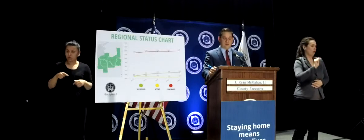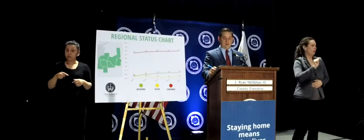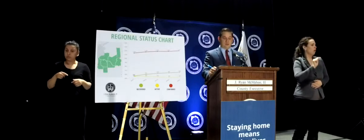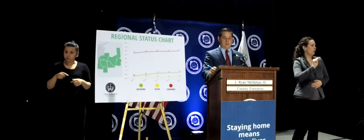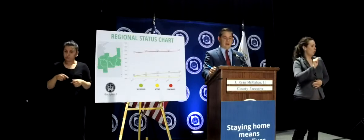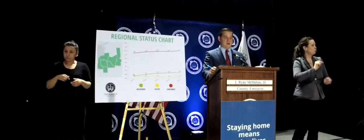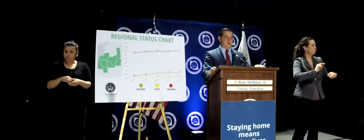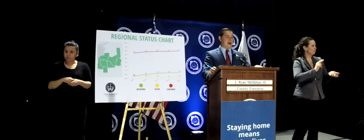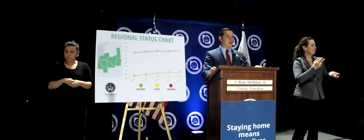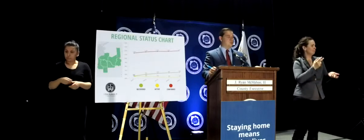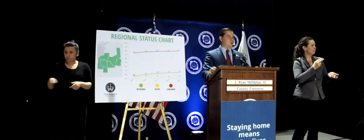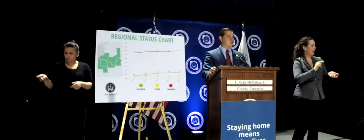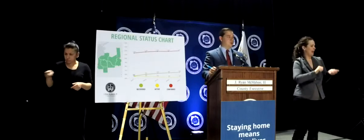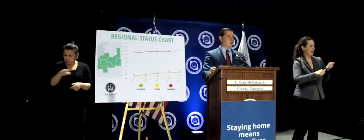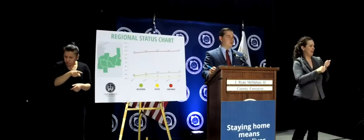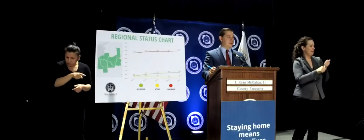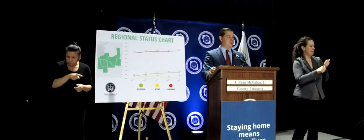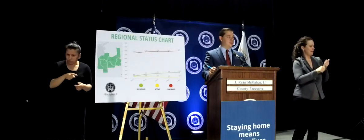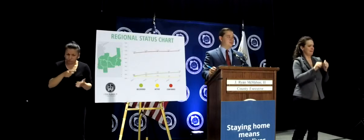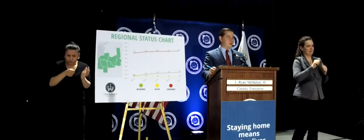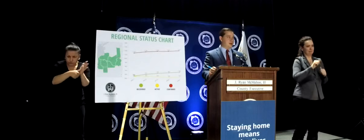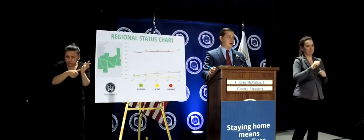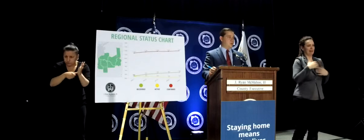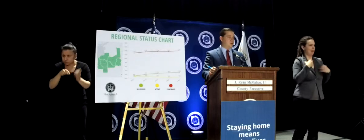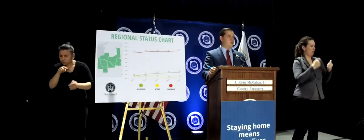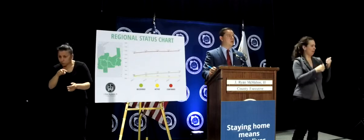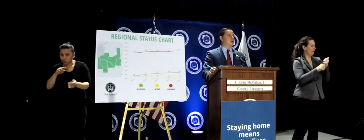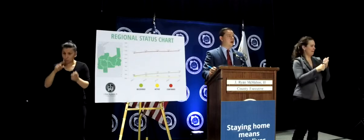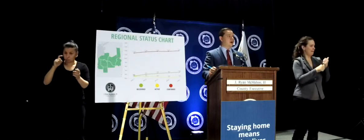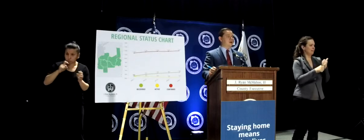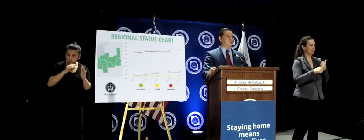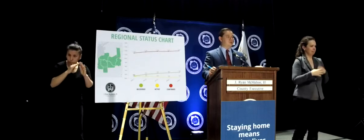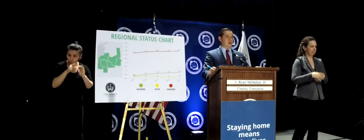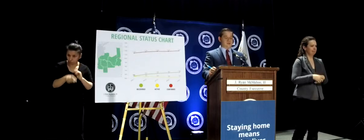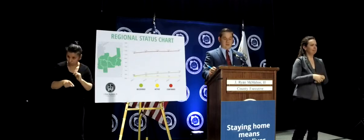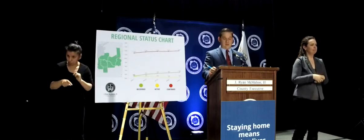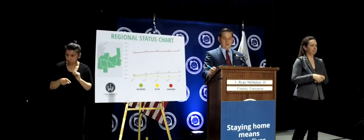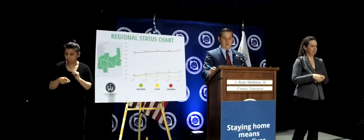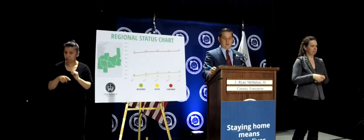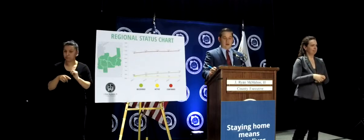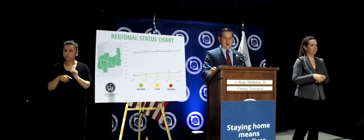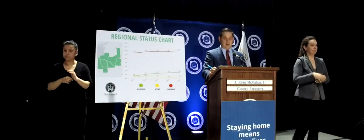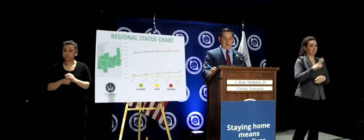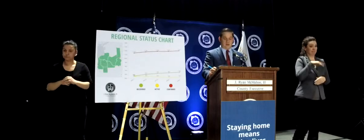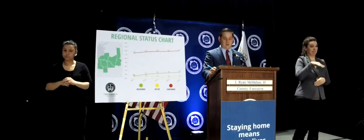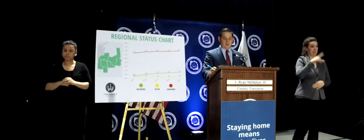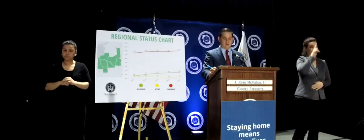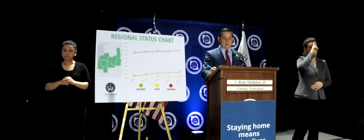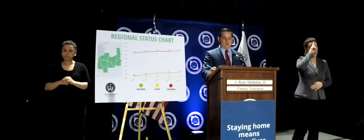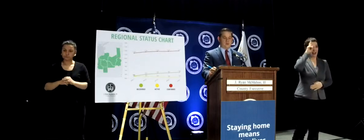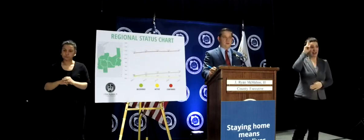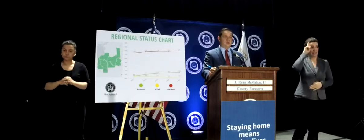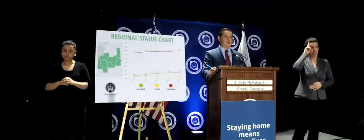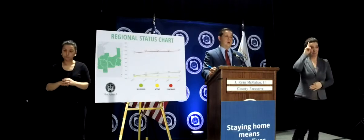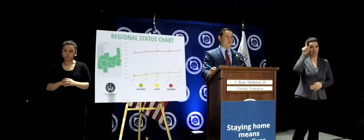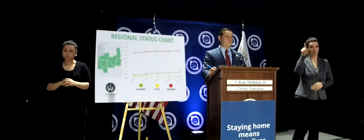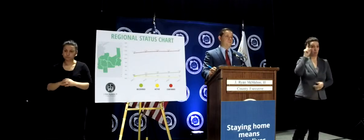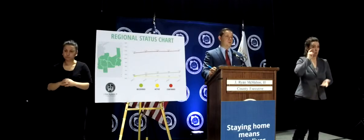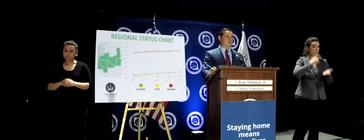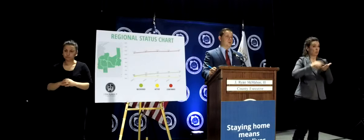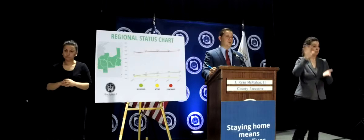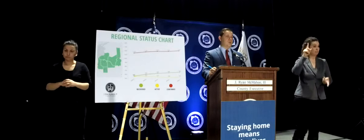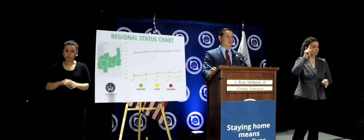Correct. The demand in the hospitals for COVID testing has been down. At the triage site, there was